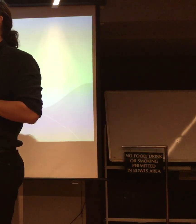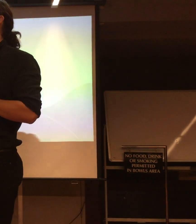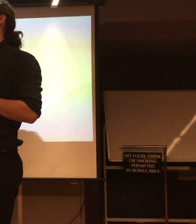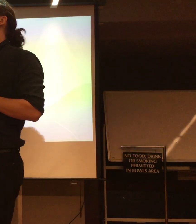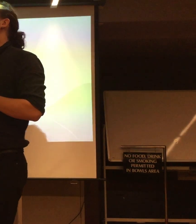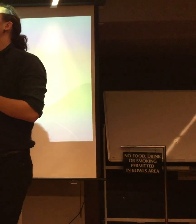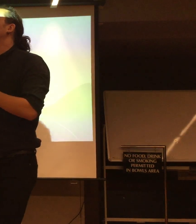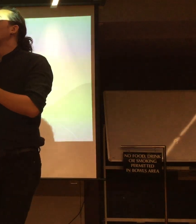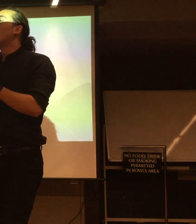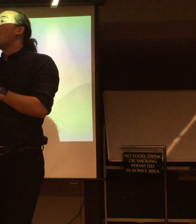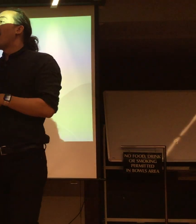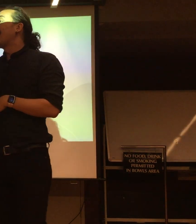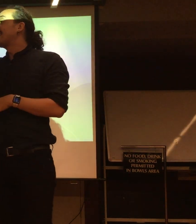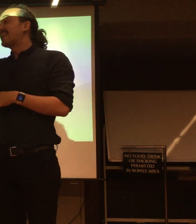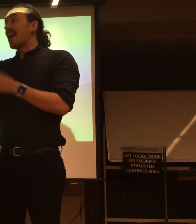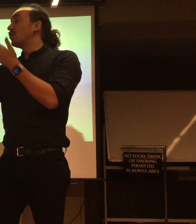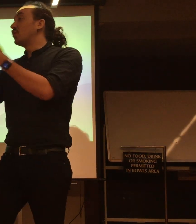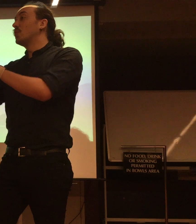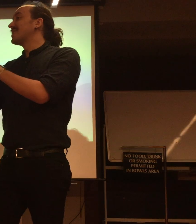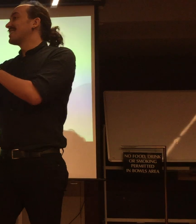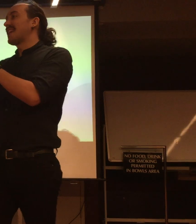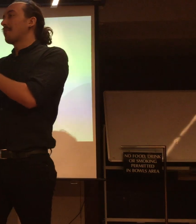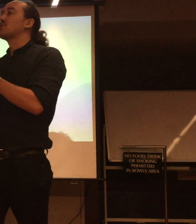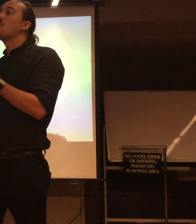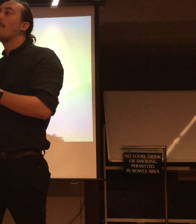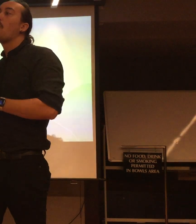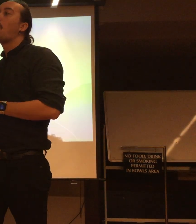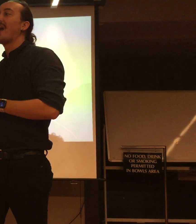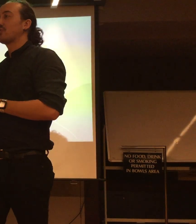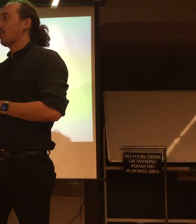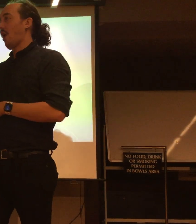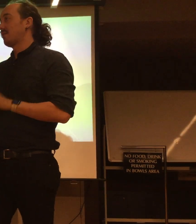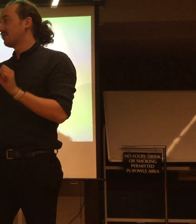Yeah. Yeah. You can use it the same as normal sugar.